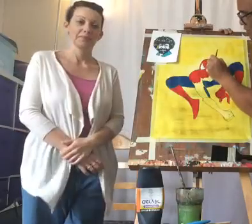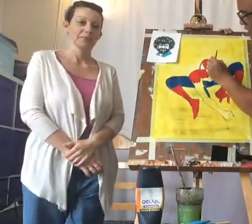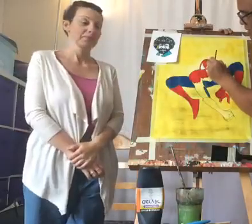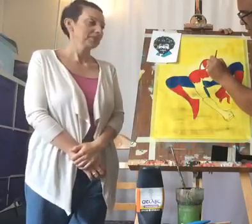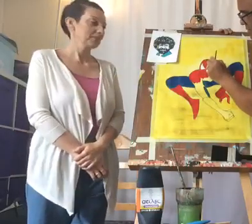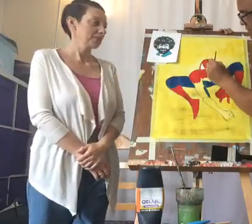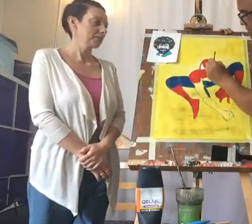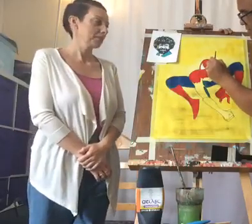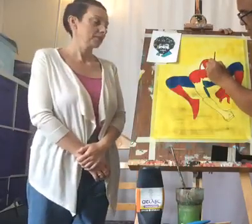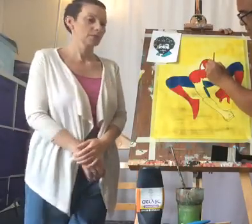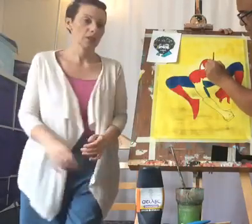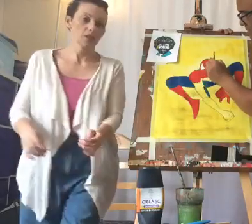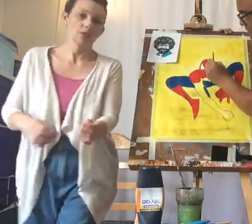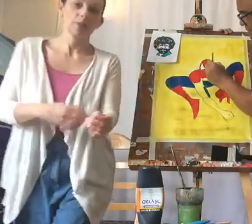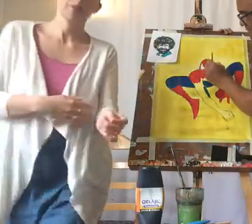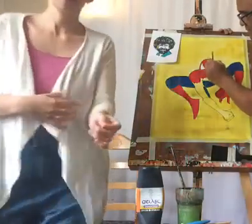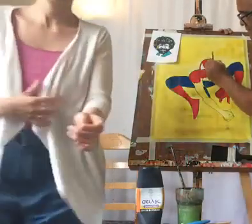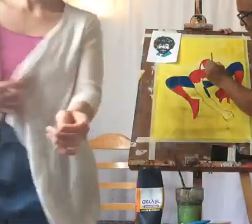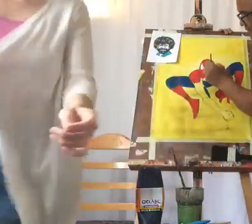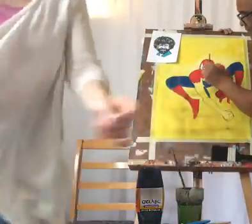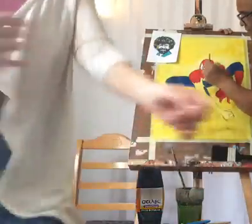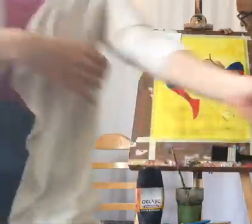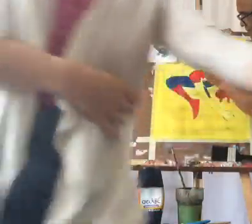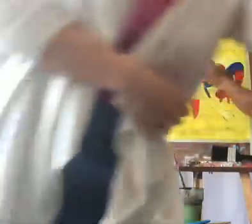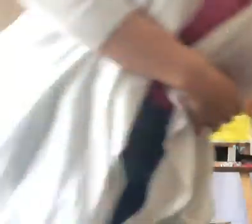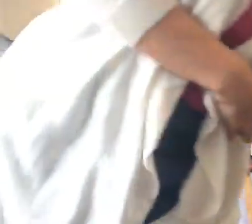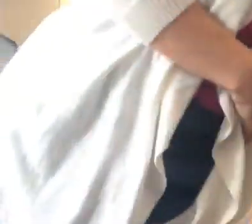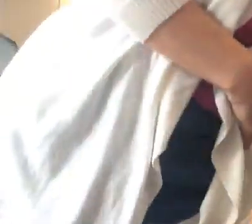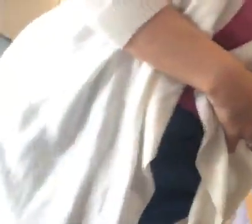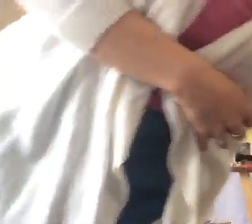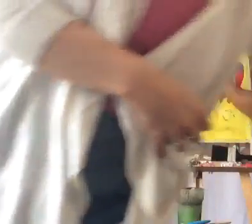You show it. Let's go and grab that one.